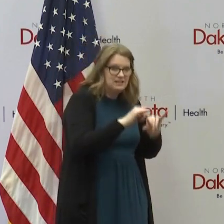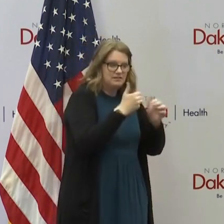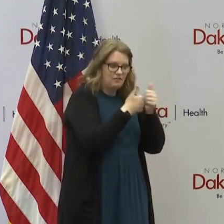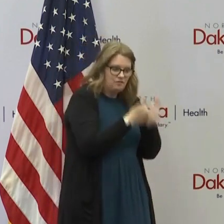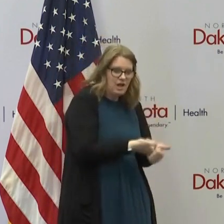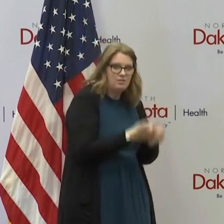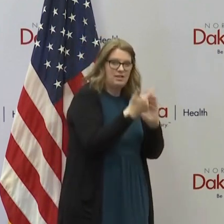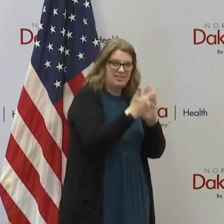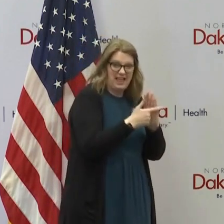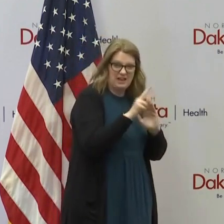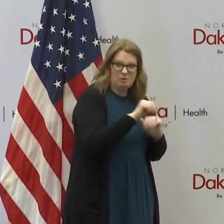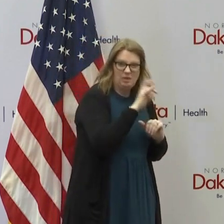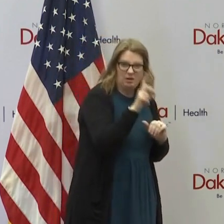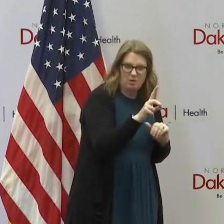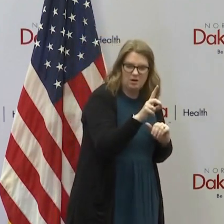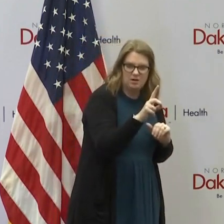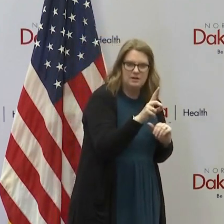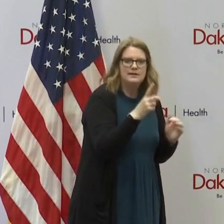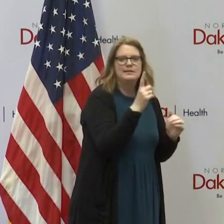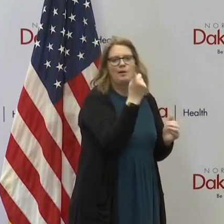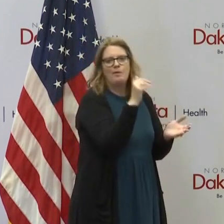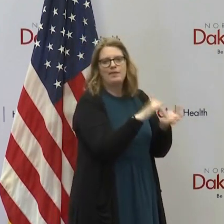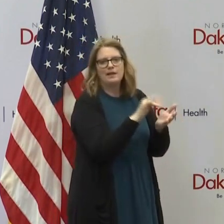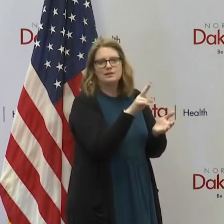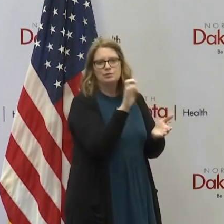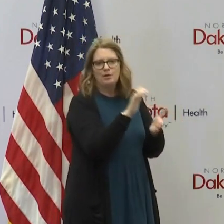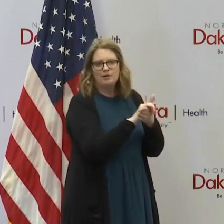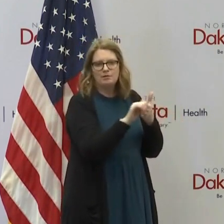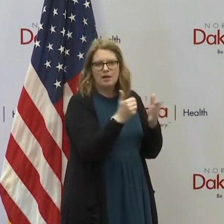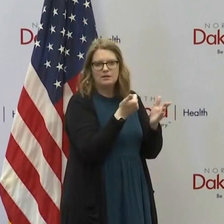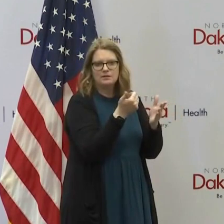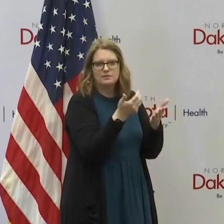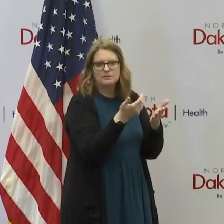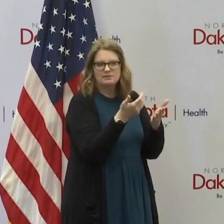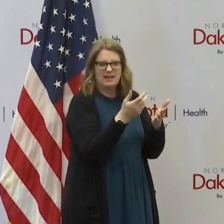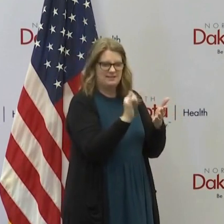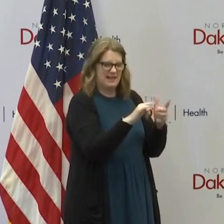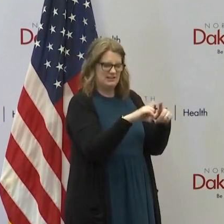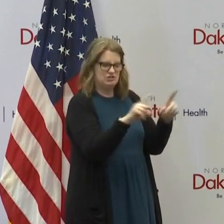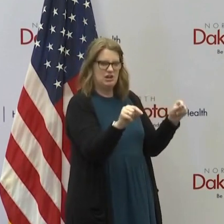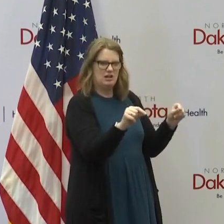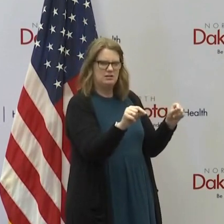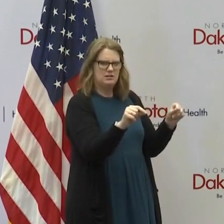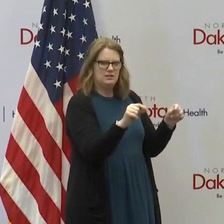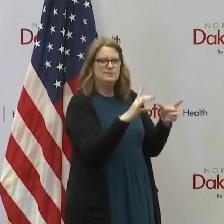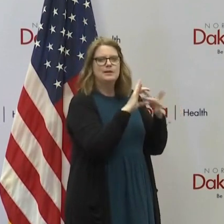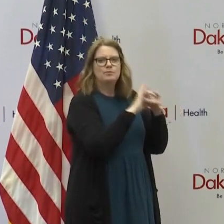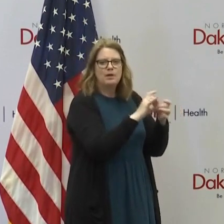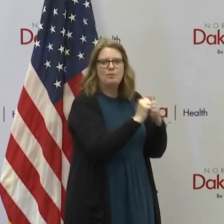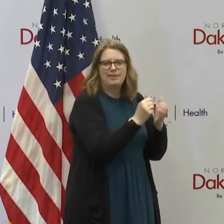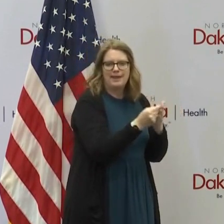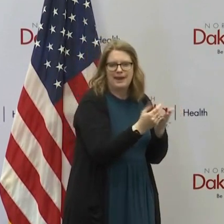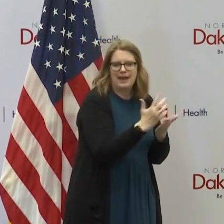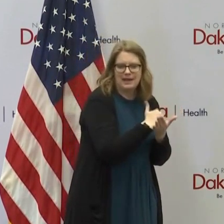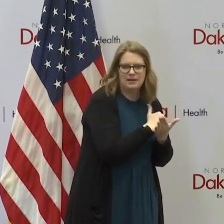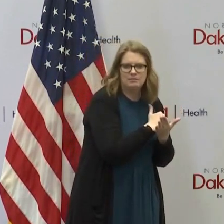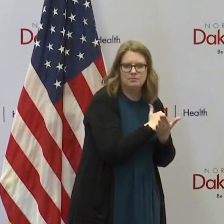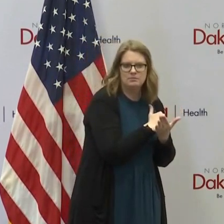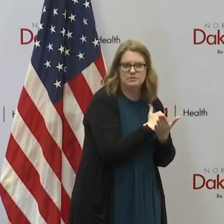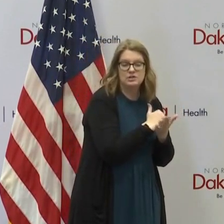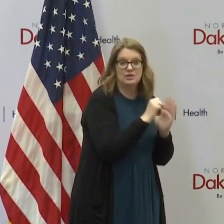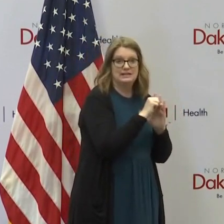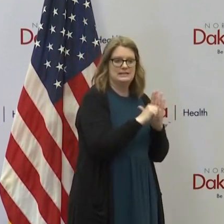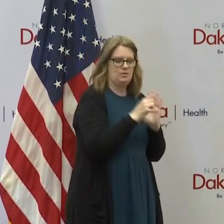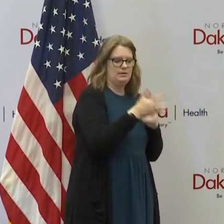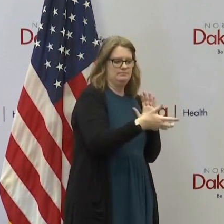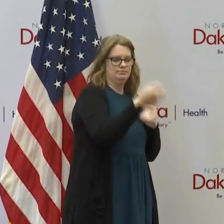that $1,200 would count towards your income, and therefore would have been essentially taken